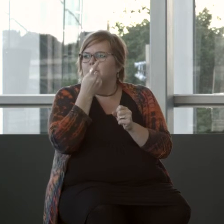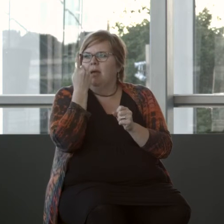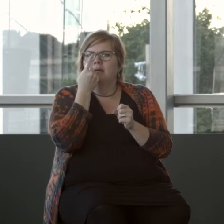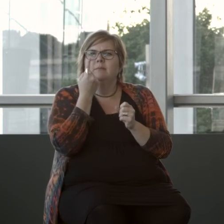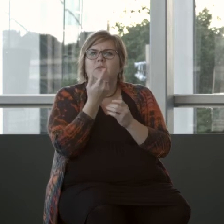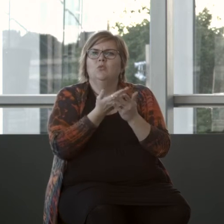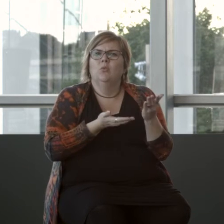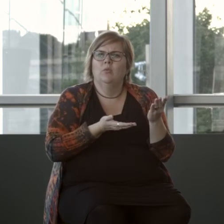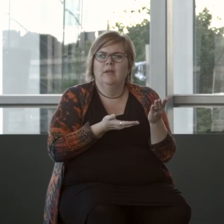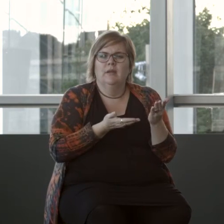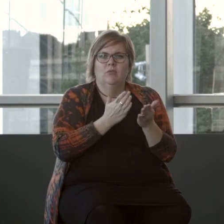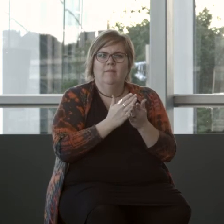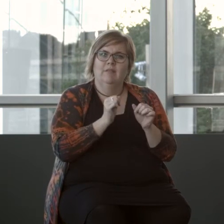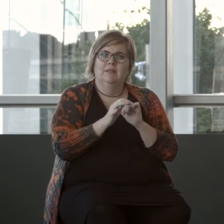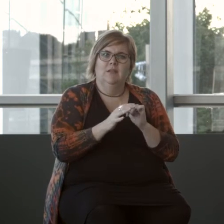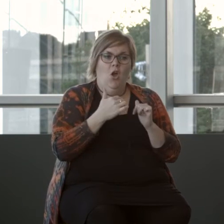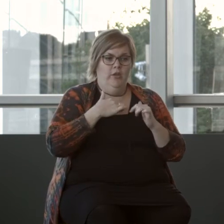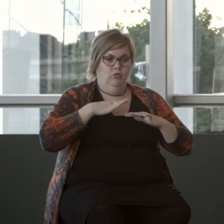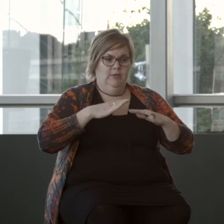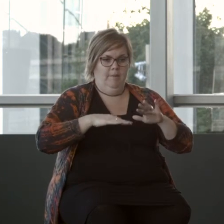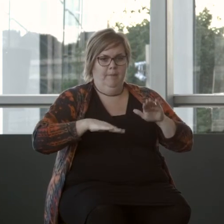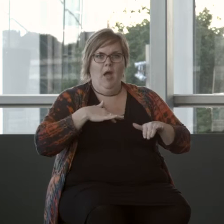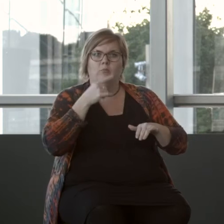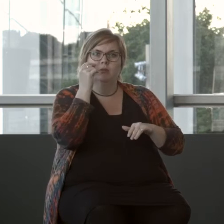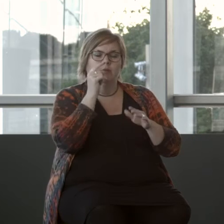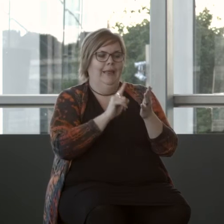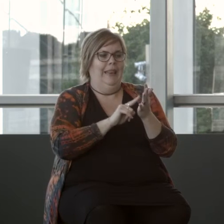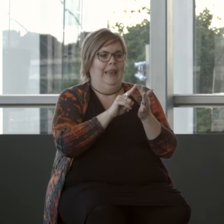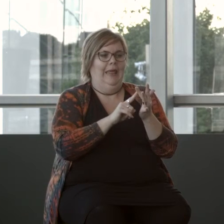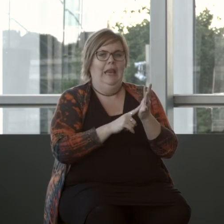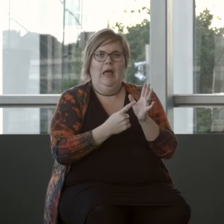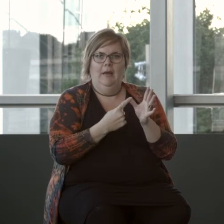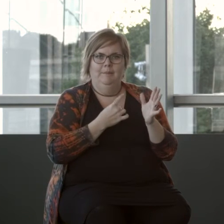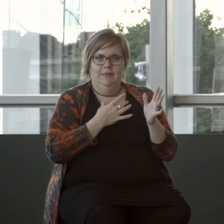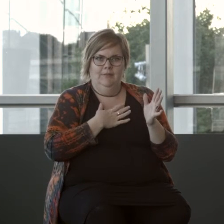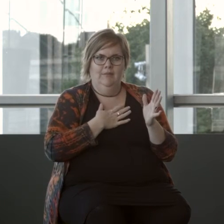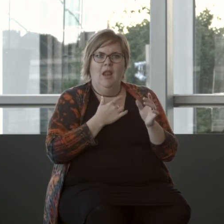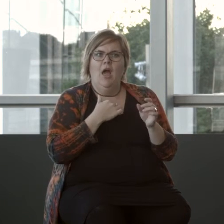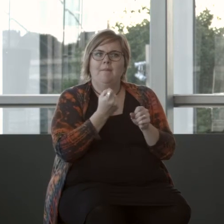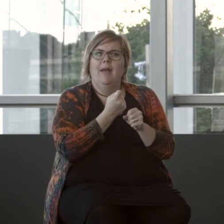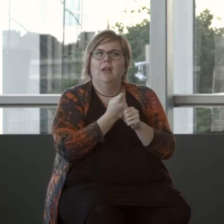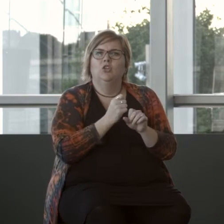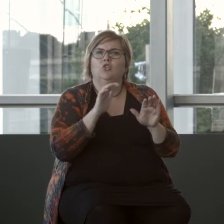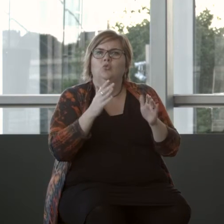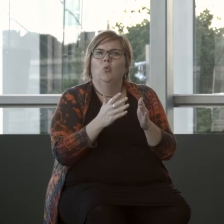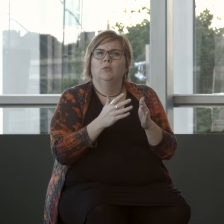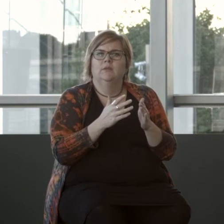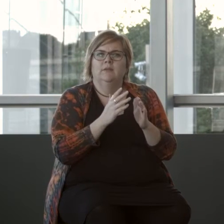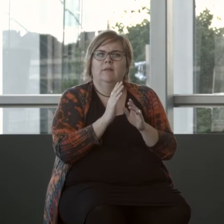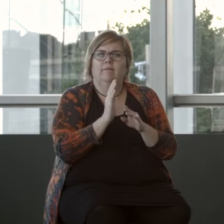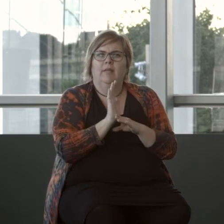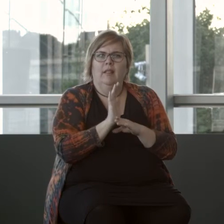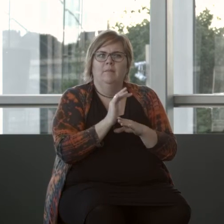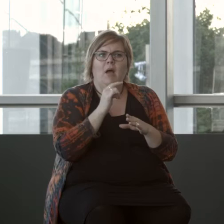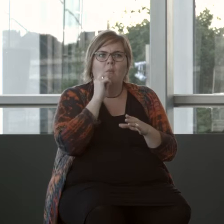it's a fantastical story, and I dress up as Leela and pretend to be Leela. And I've made a short film, and I'm going to have a show